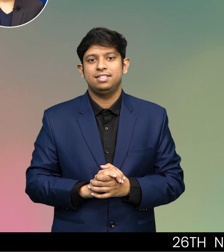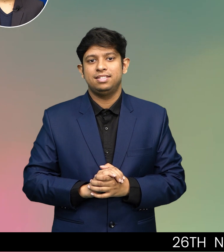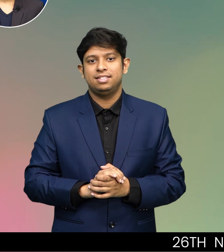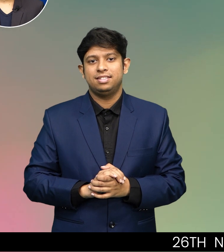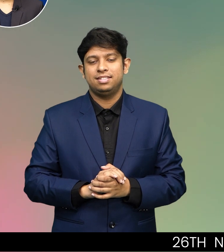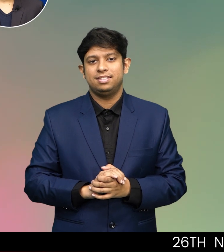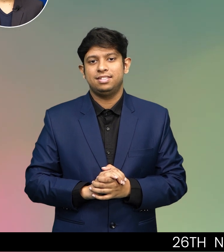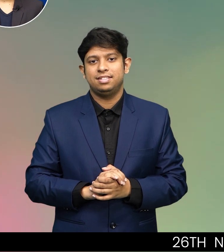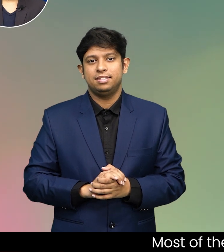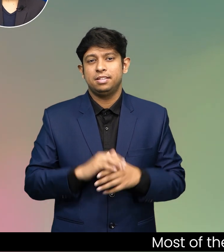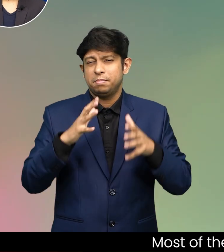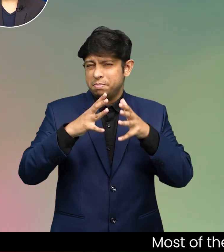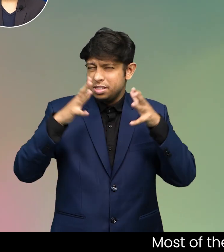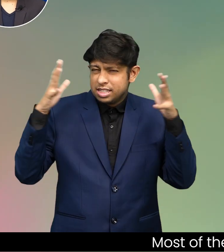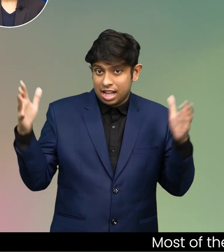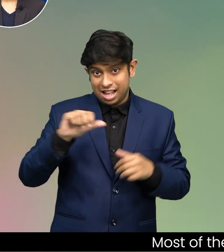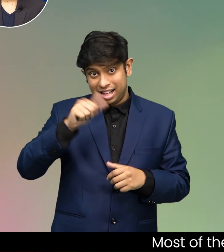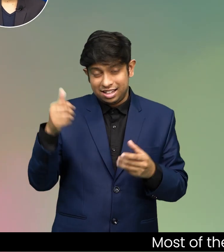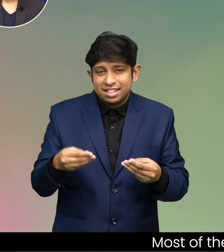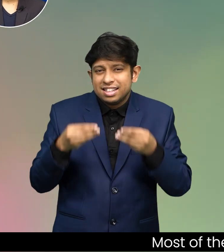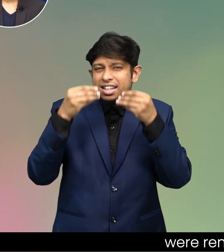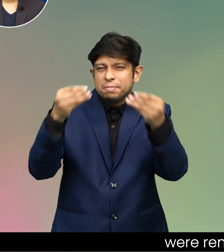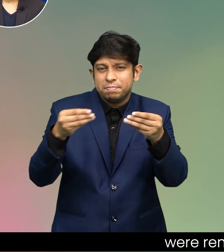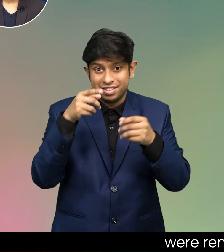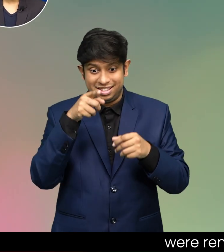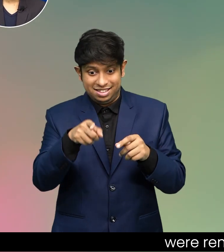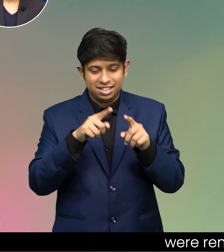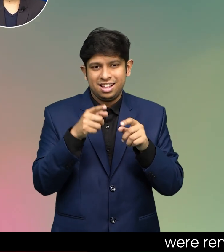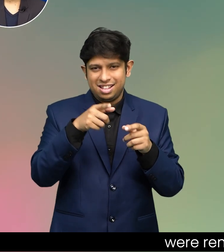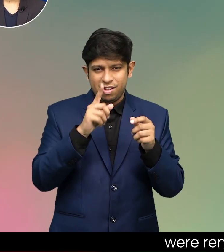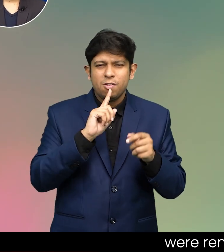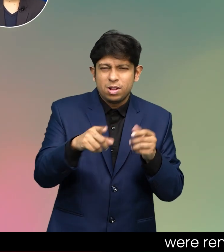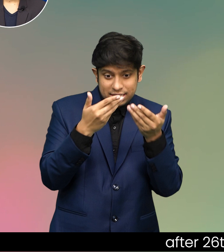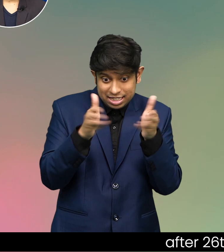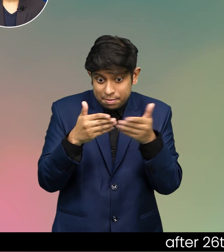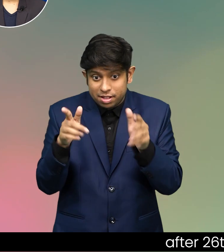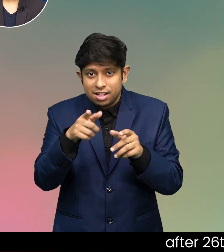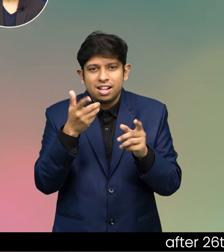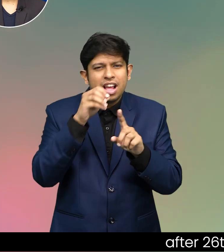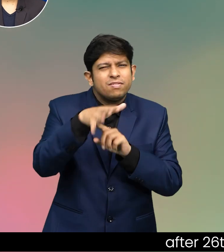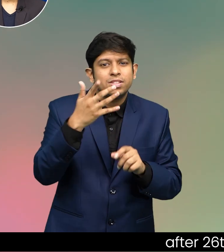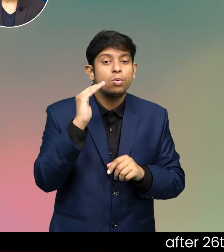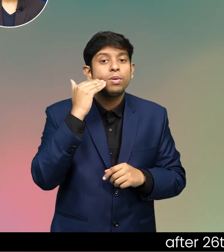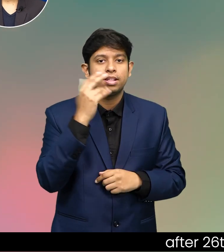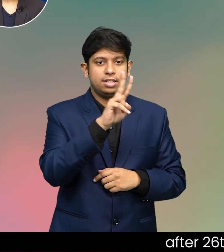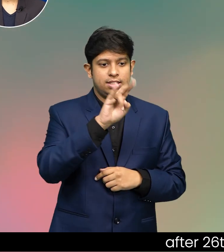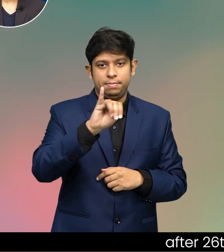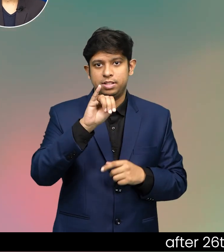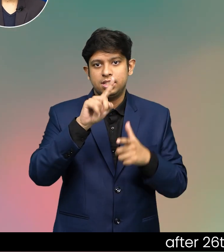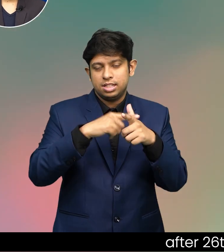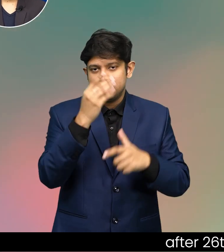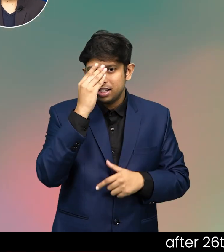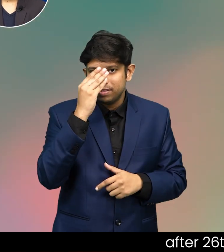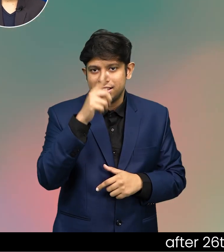November 1949. Most of the other provisions were rendered effective after 26th January